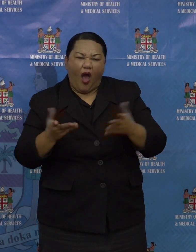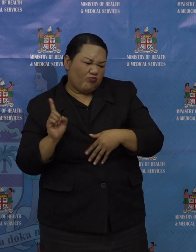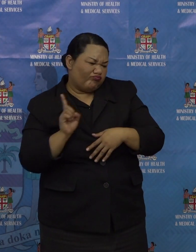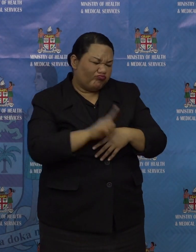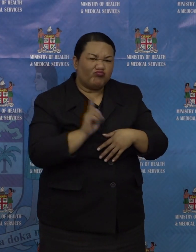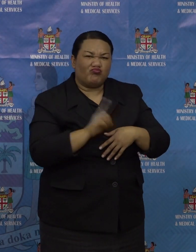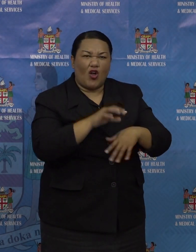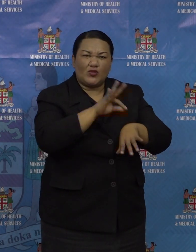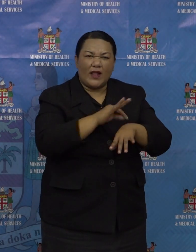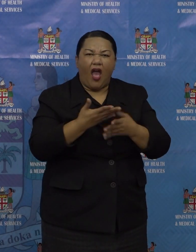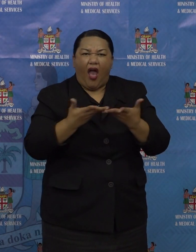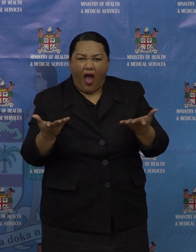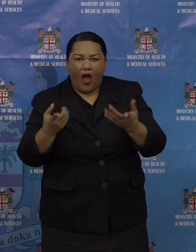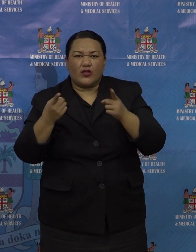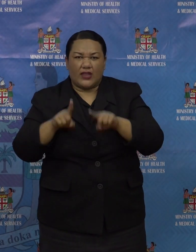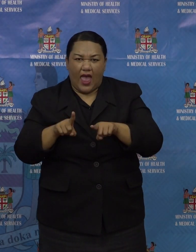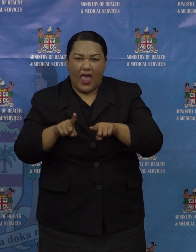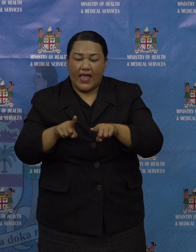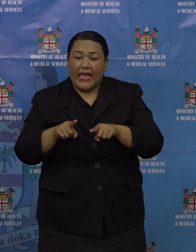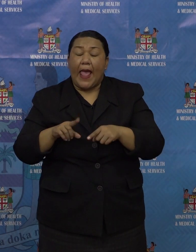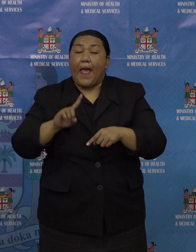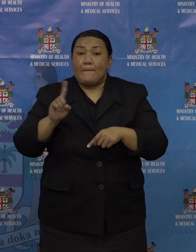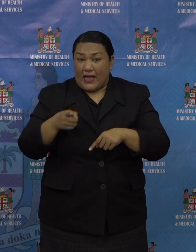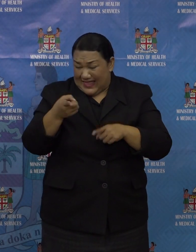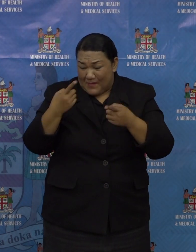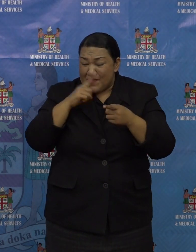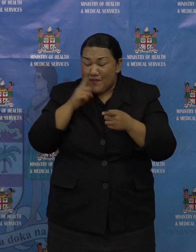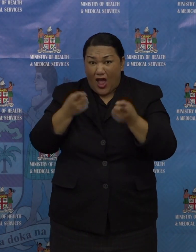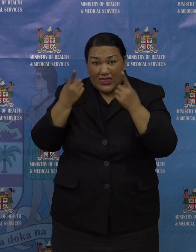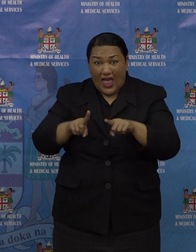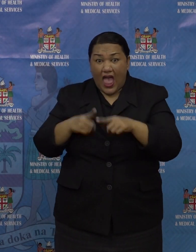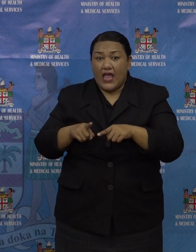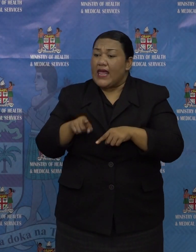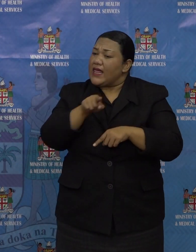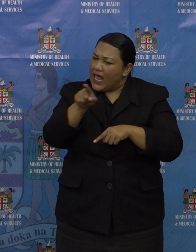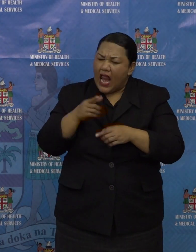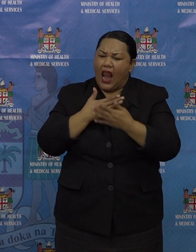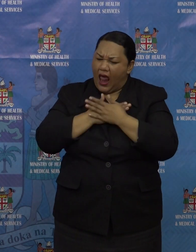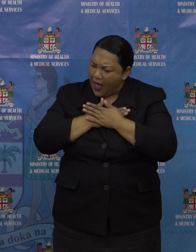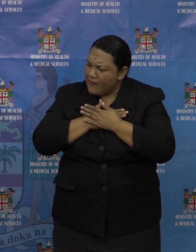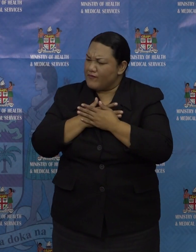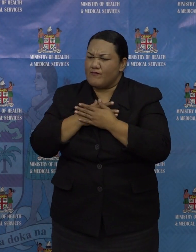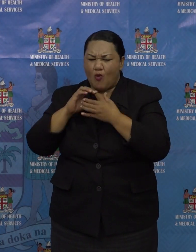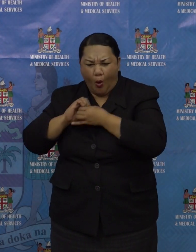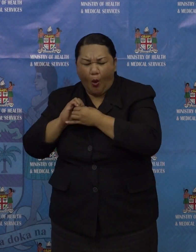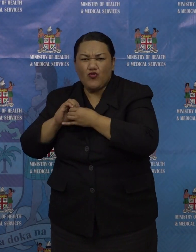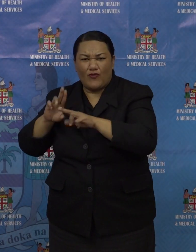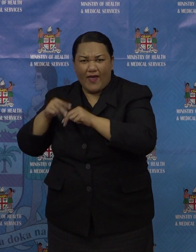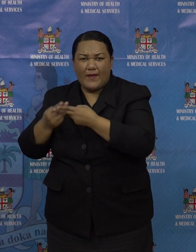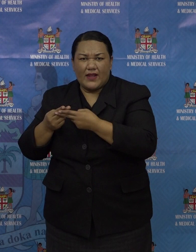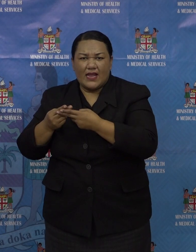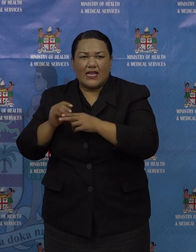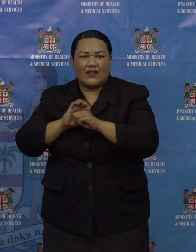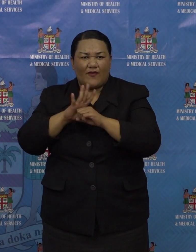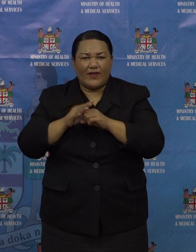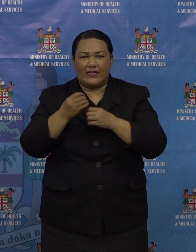died. This is people's loved ones. These are people who got very sick with COVID-19. Some of